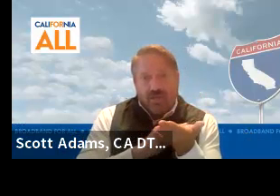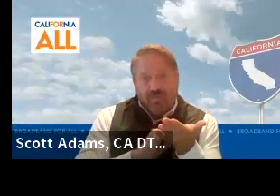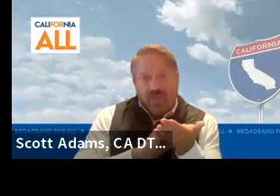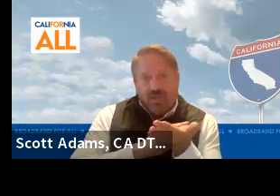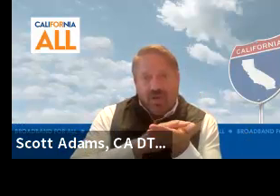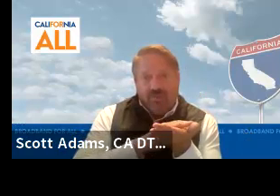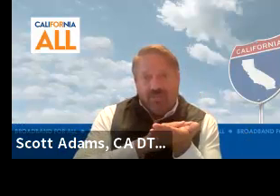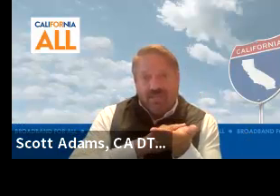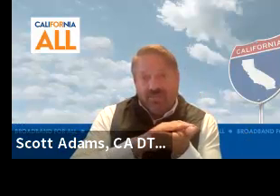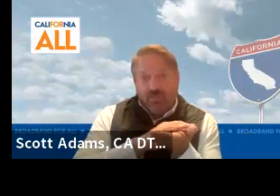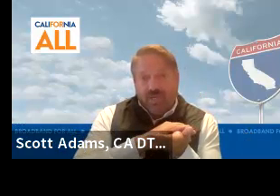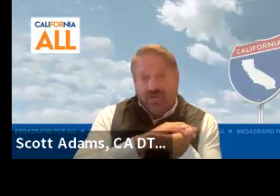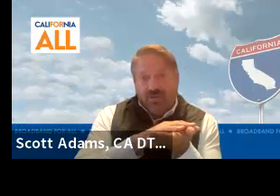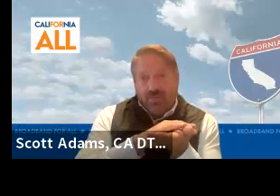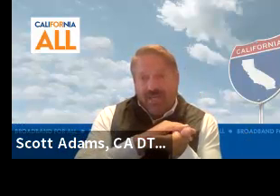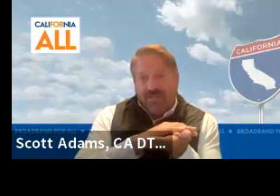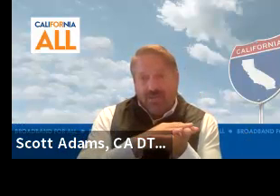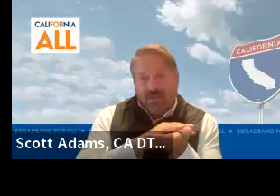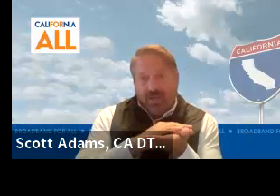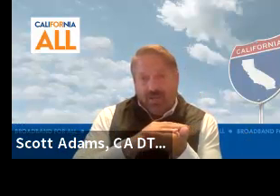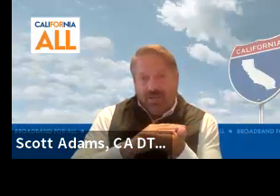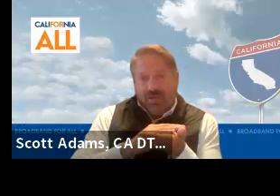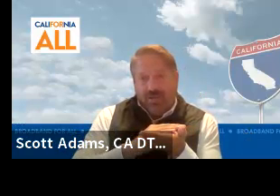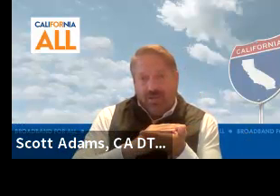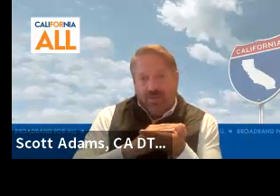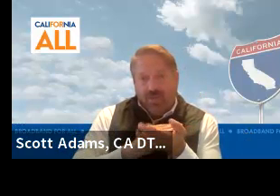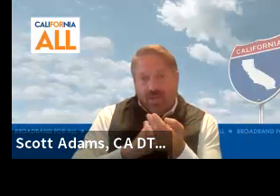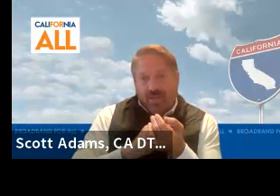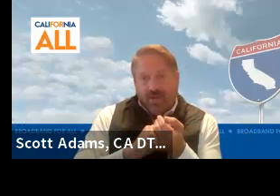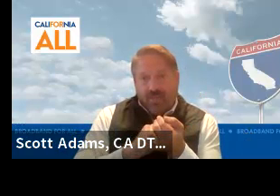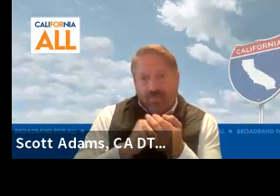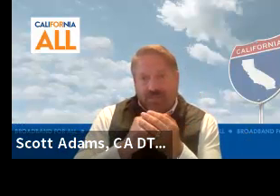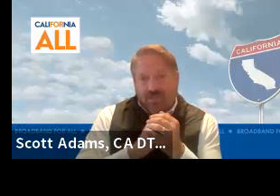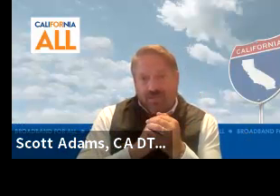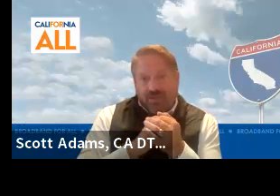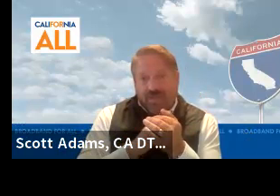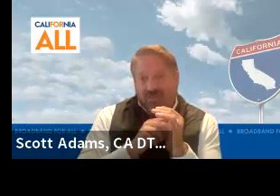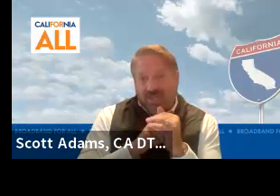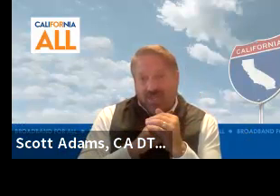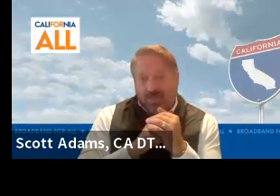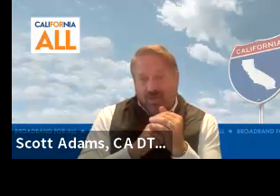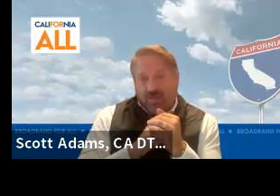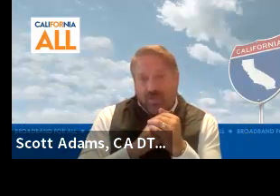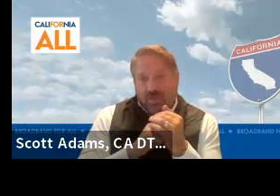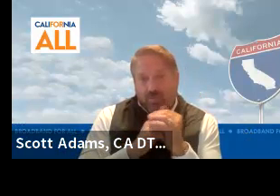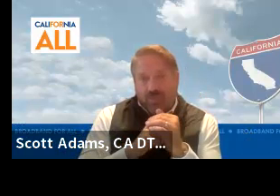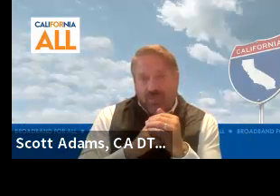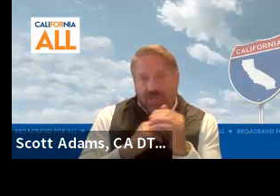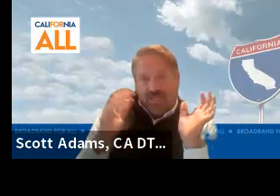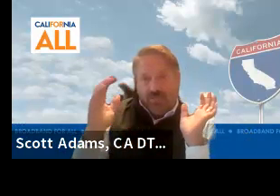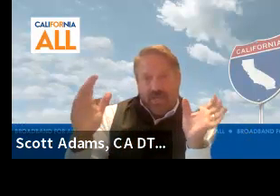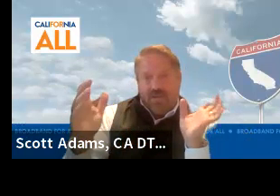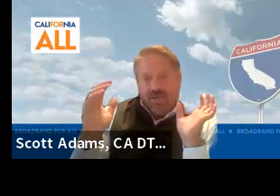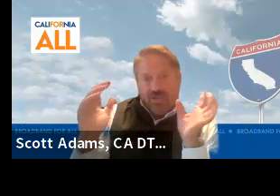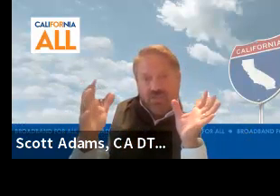30th. Obviously, if we get a critical mass and you know, based on your feedback, we can keep it open longer, but we'd